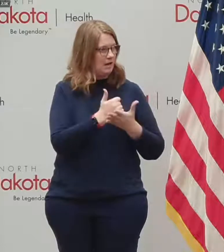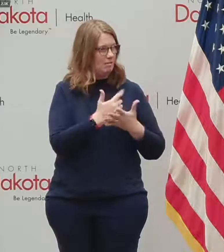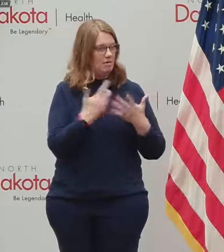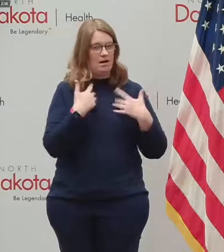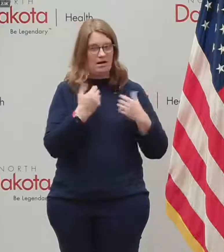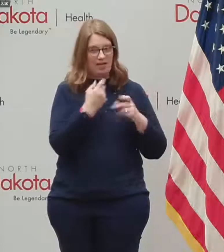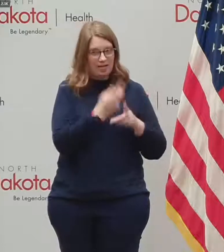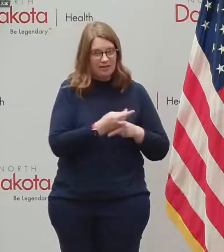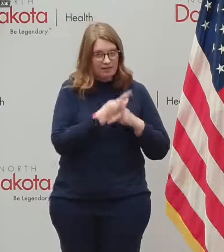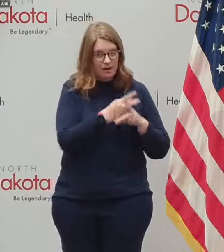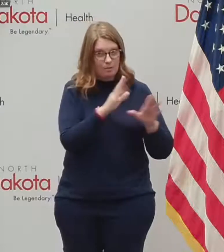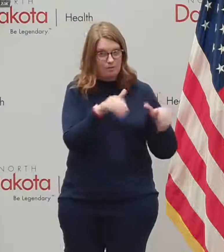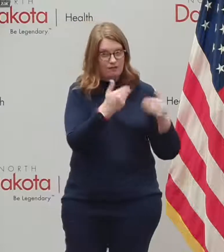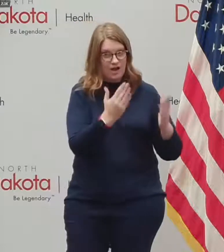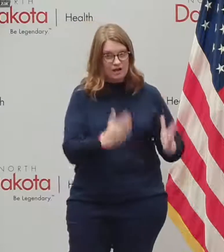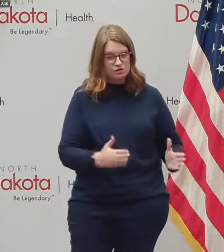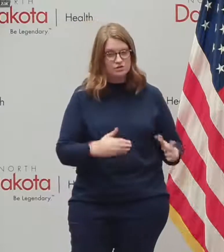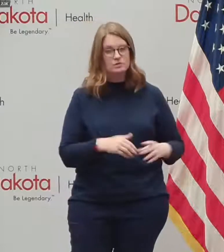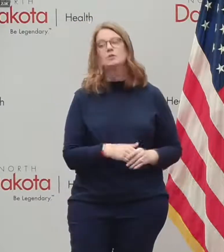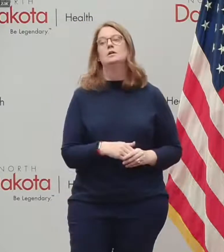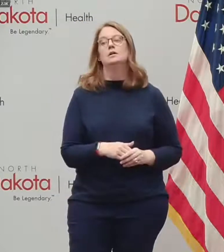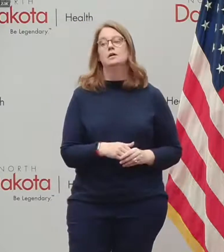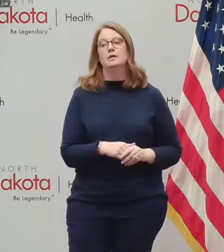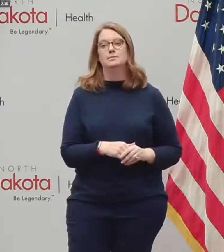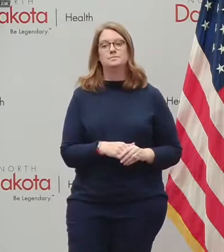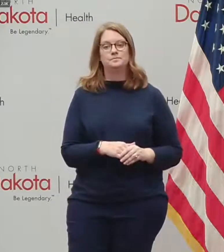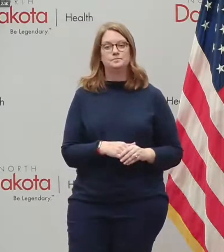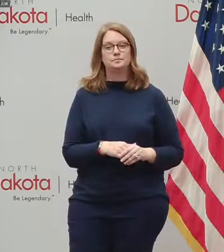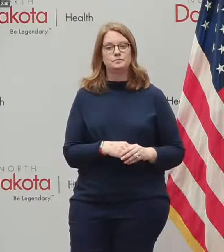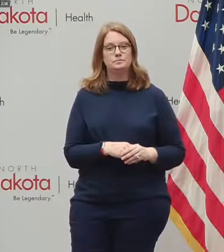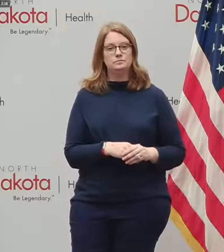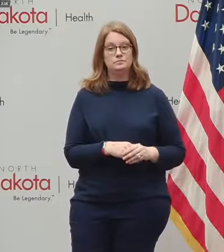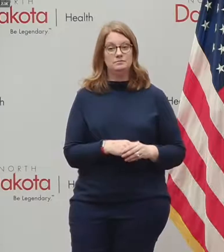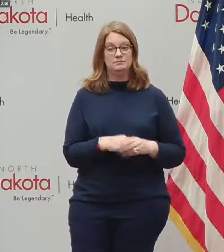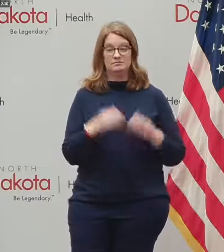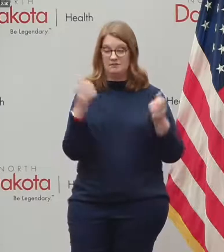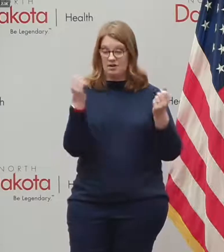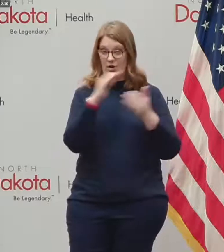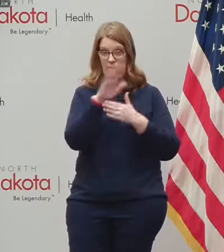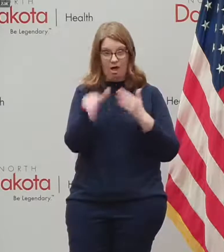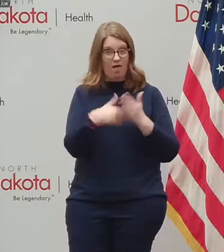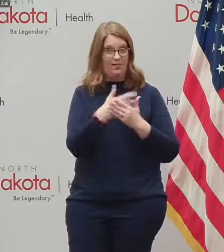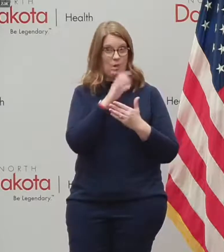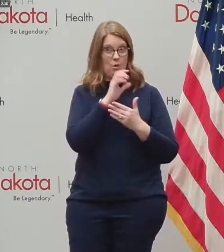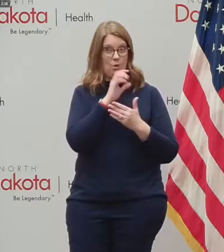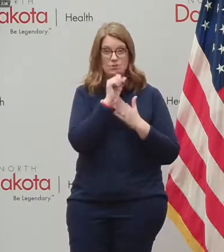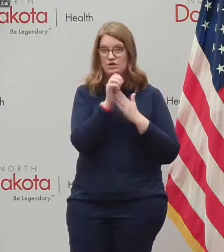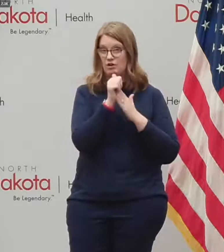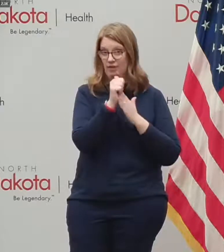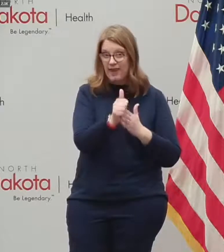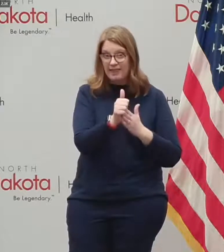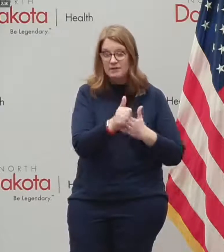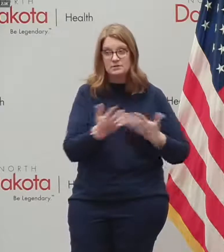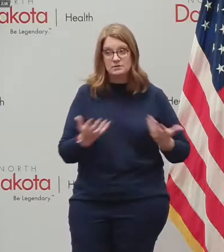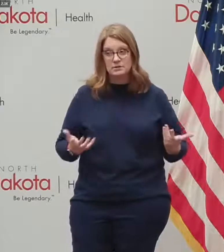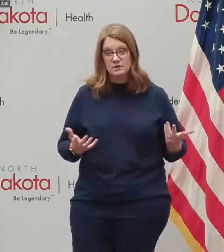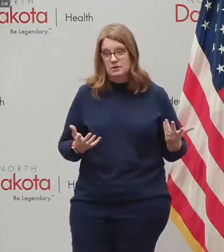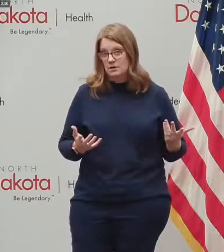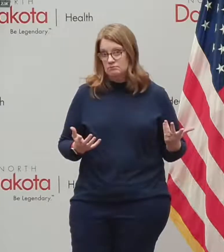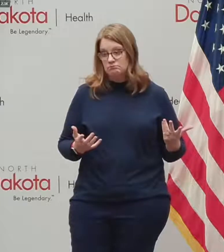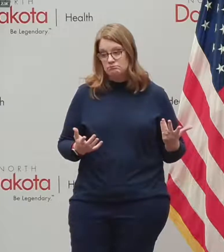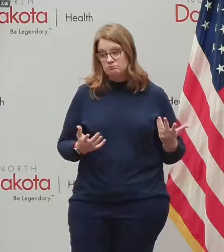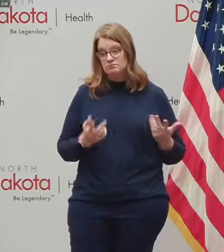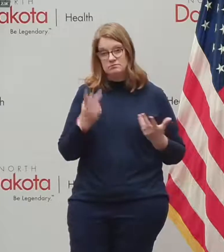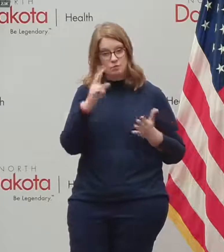providers. And so again, well, these are in the all orange, and these are guidelines. We think that people take a